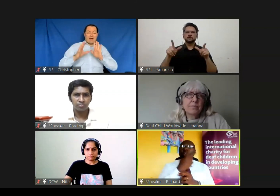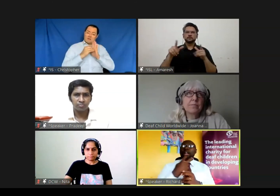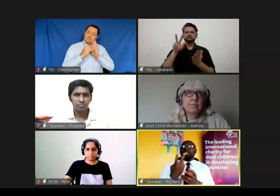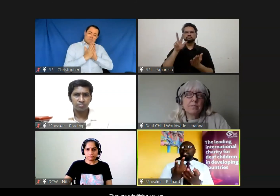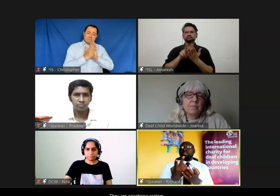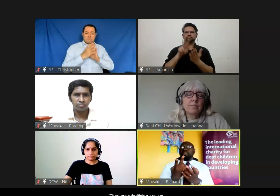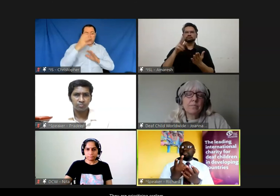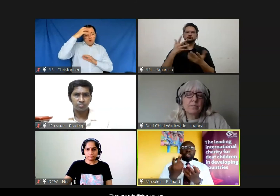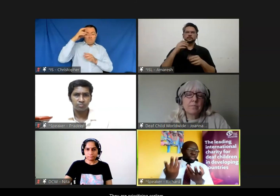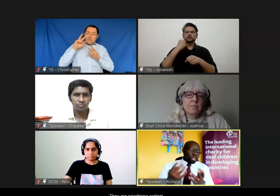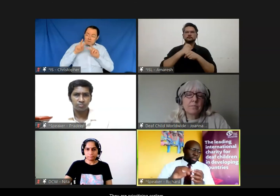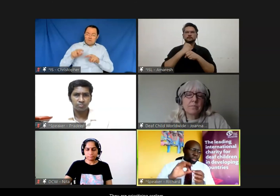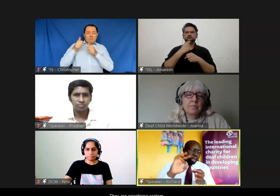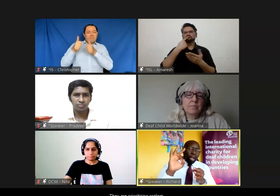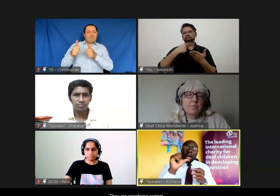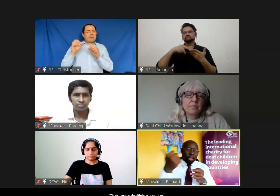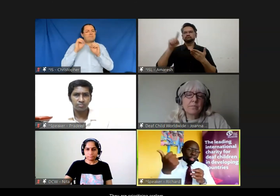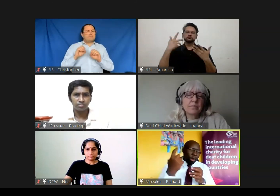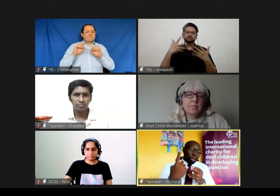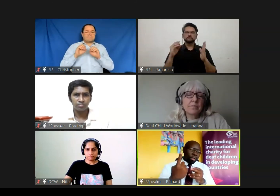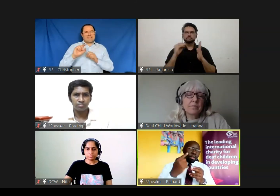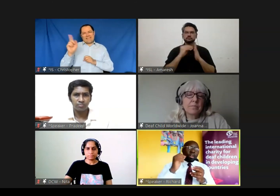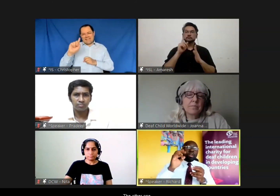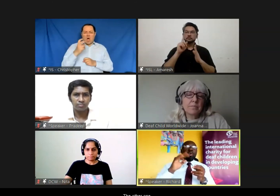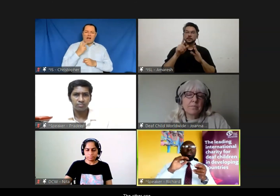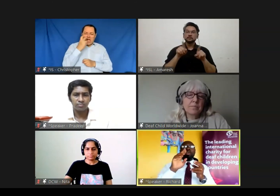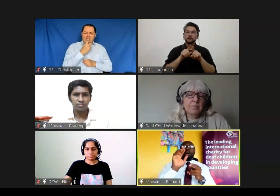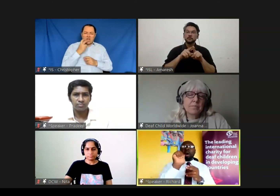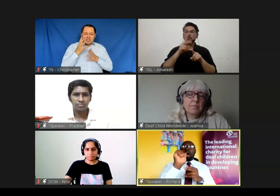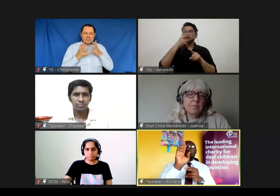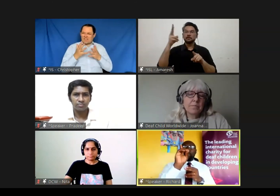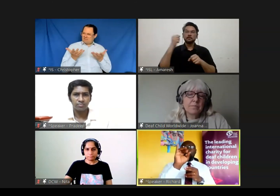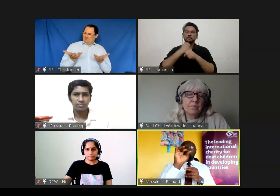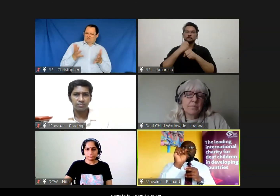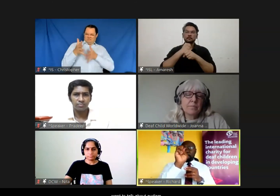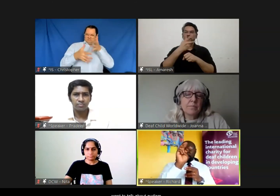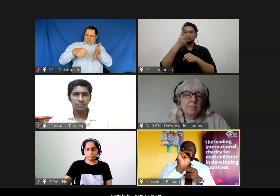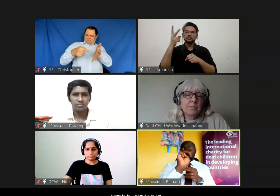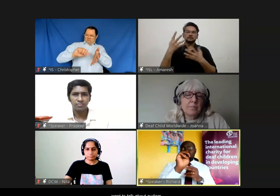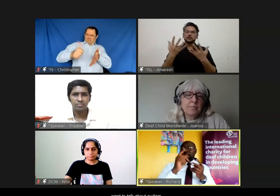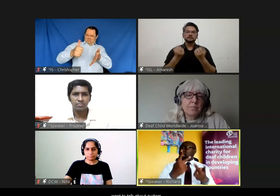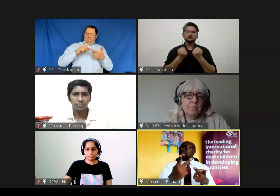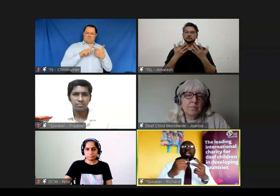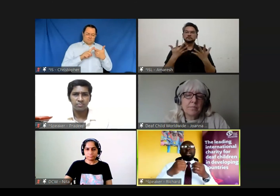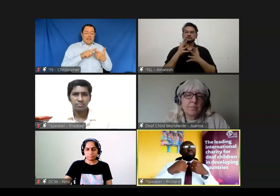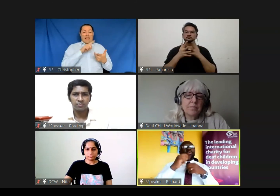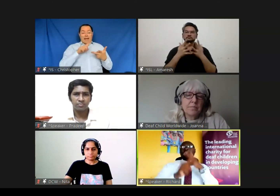government. They are forcing oralism and all that. The other one, when you talk about